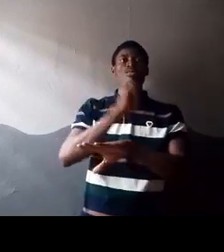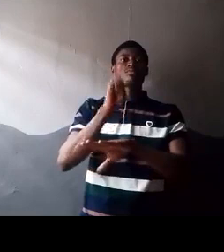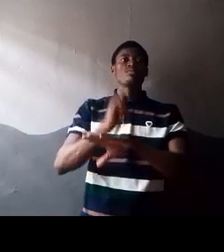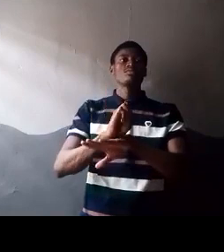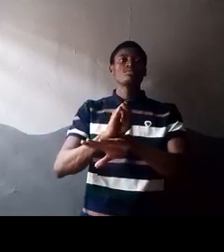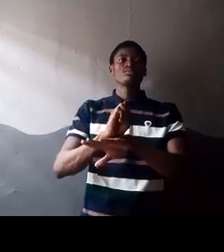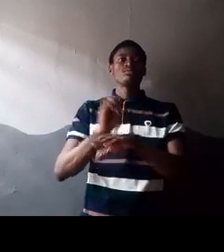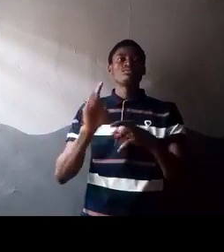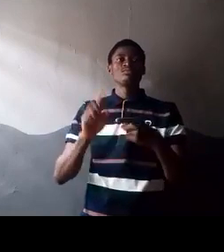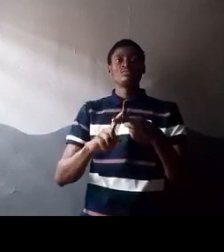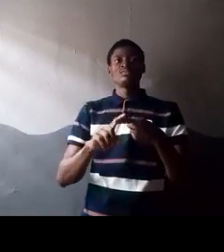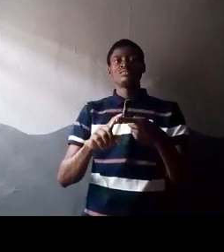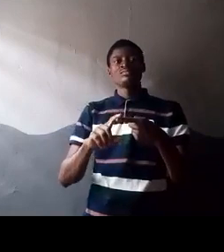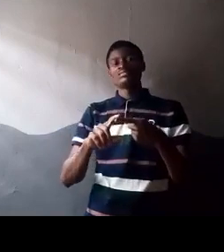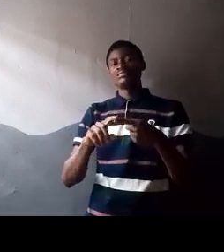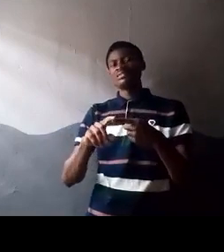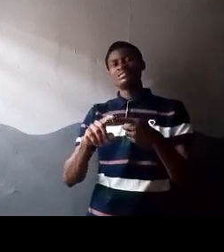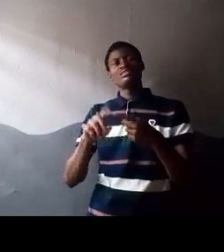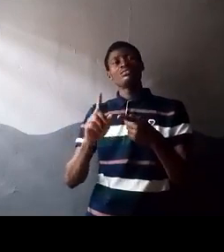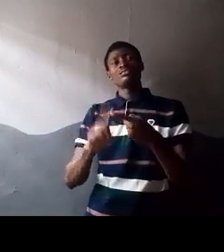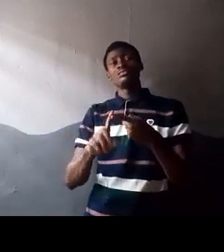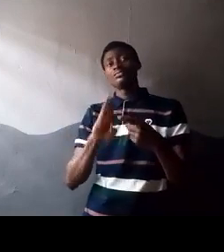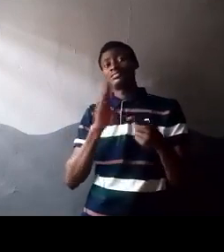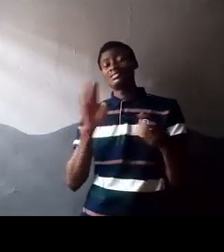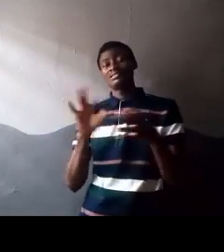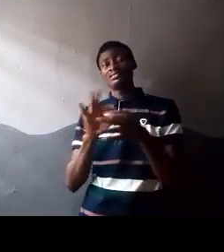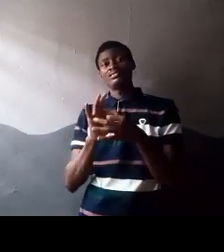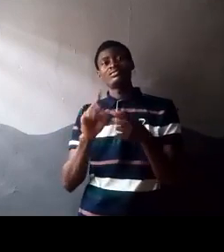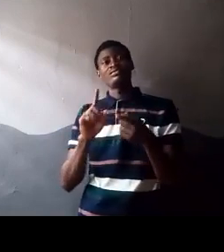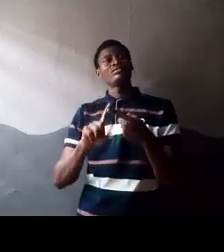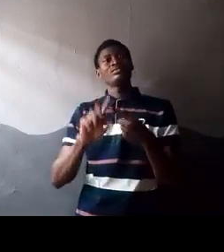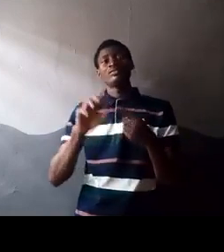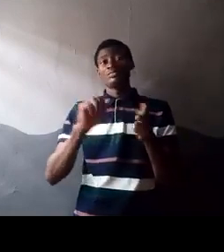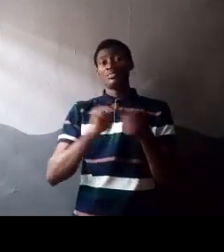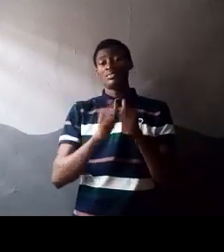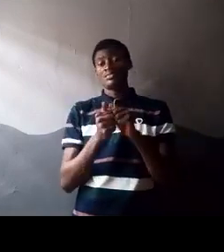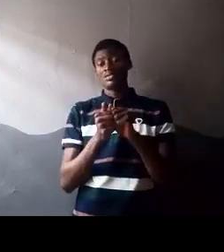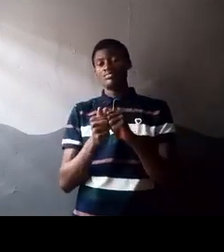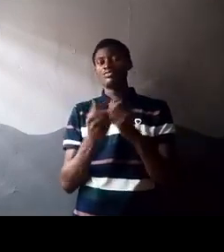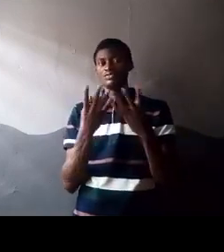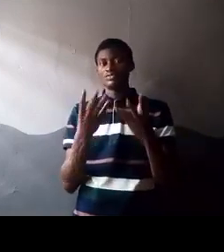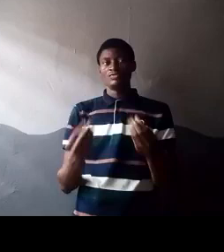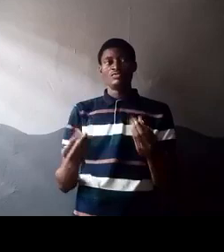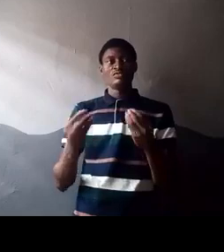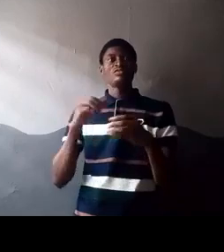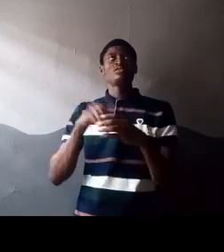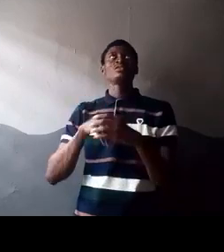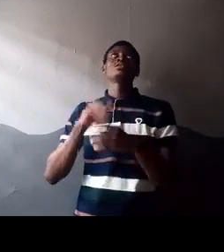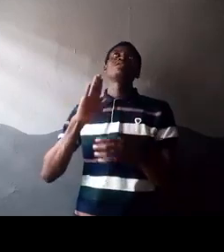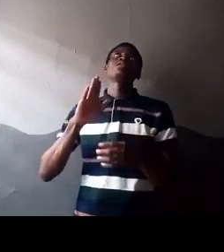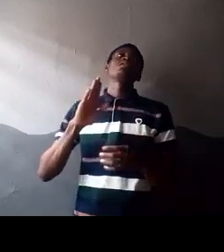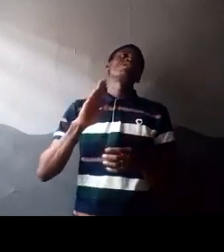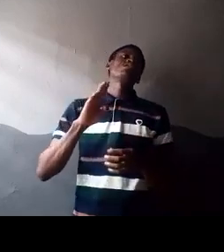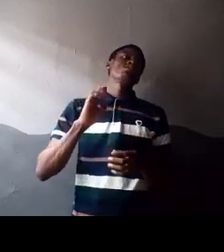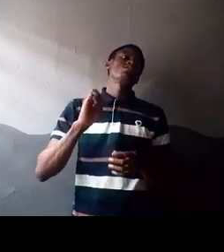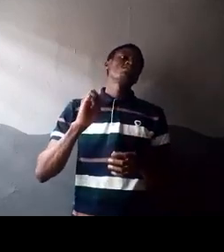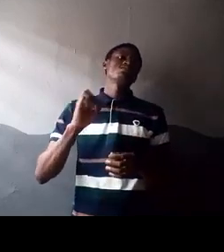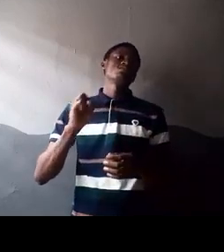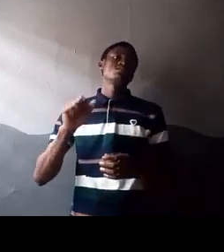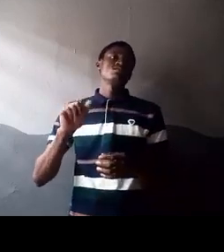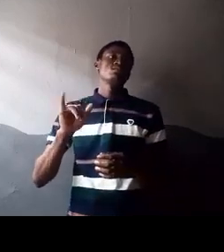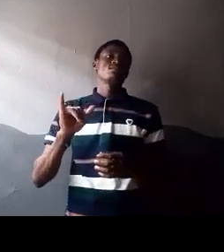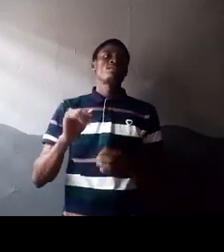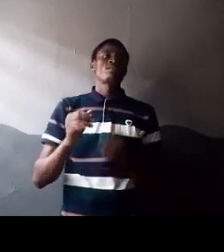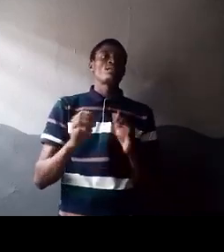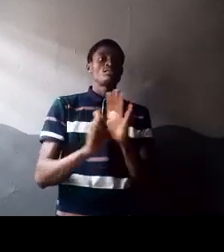to address in your essays. If you worked for a bank and now